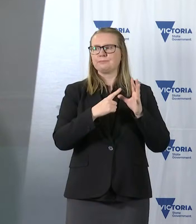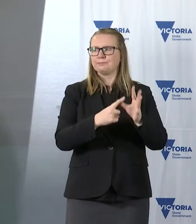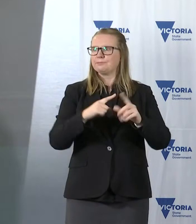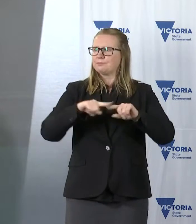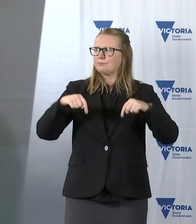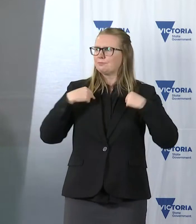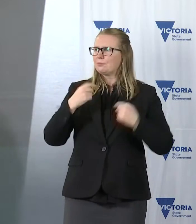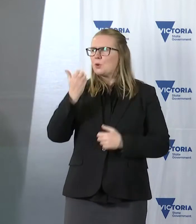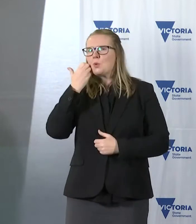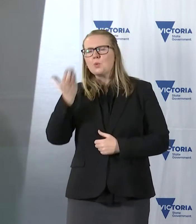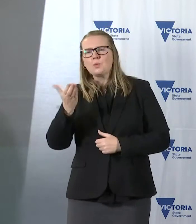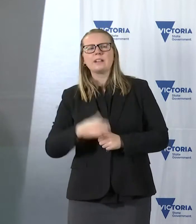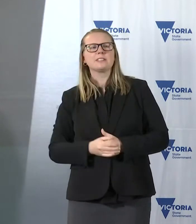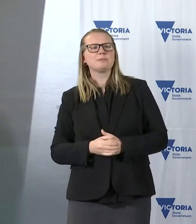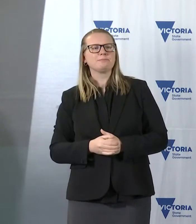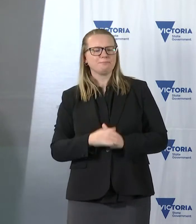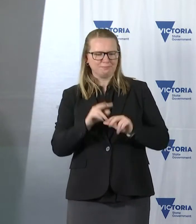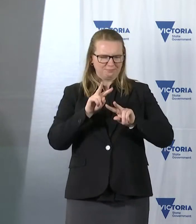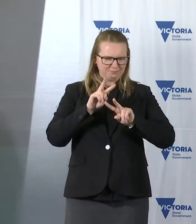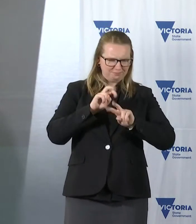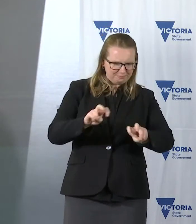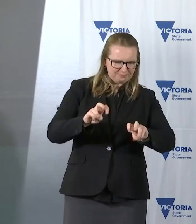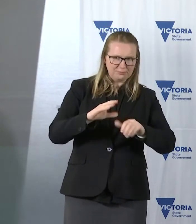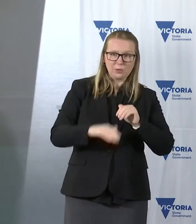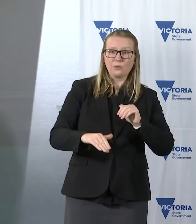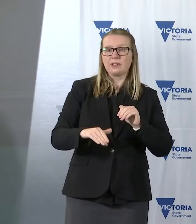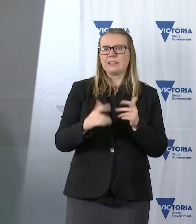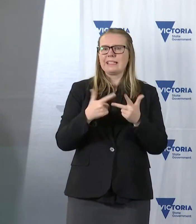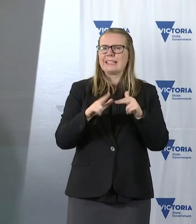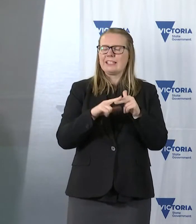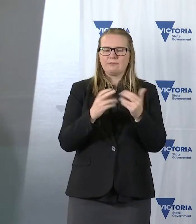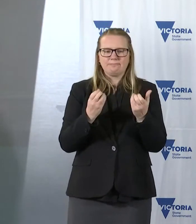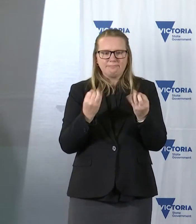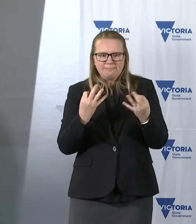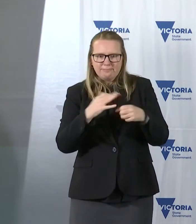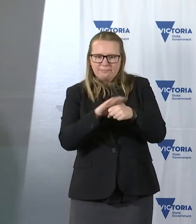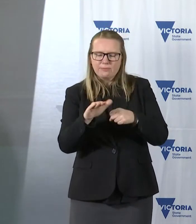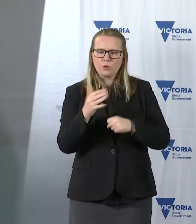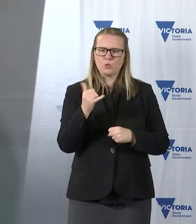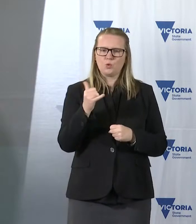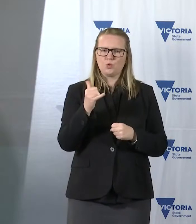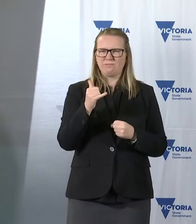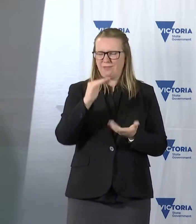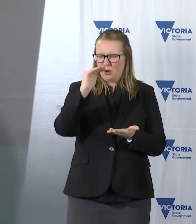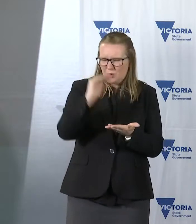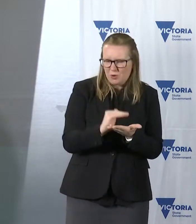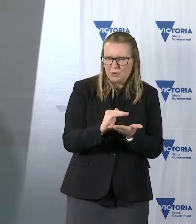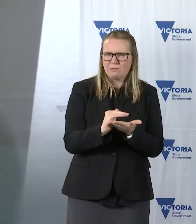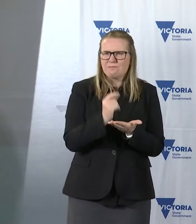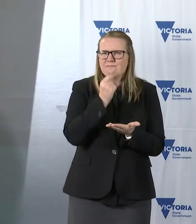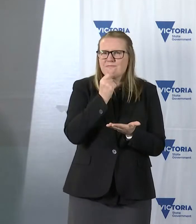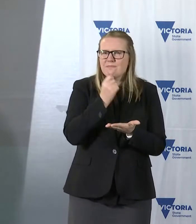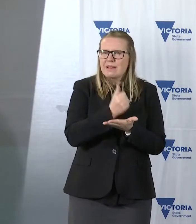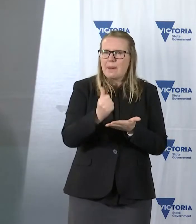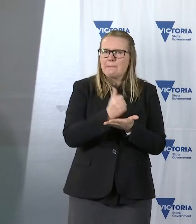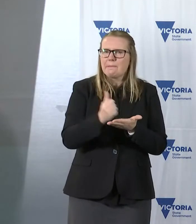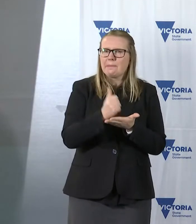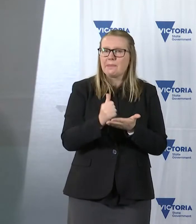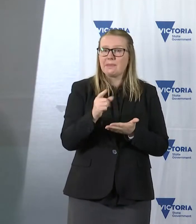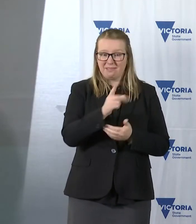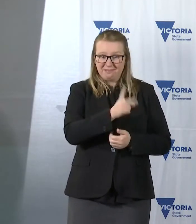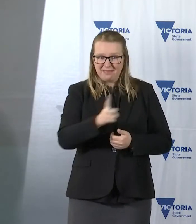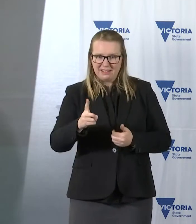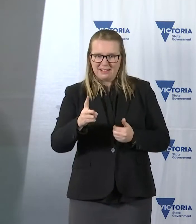context specific. If you've got low or no coronavirus cases and you're doing 100,000 rapid antigen